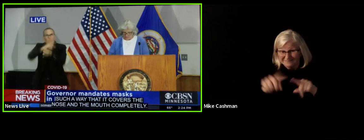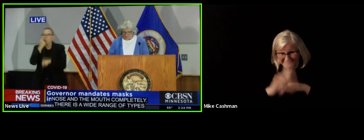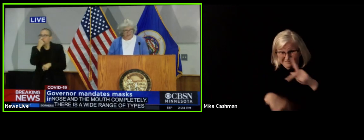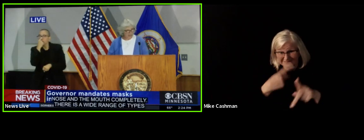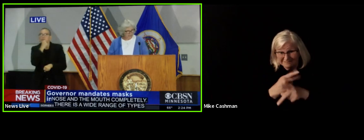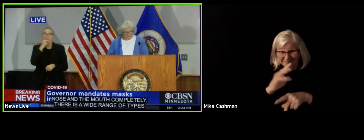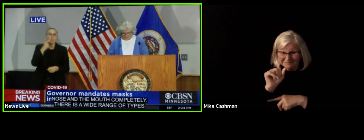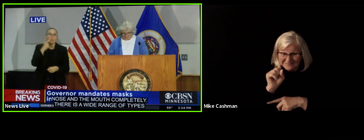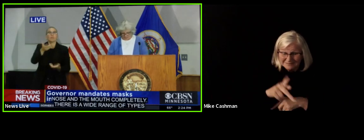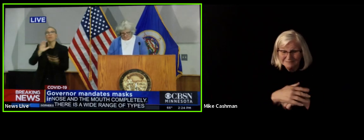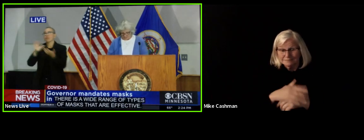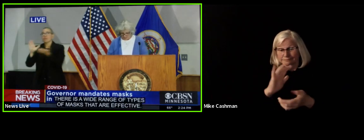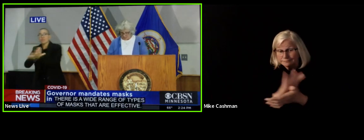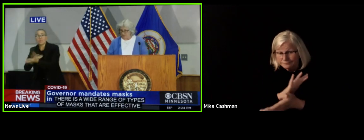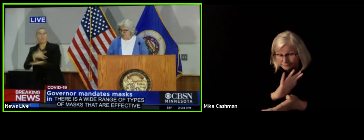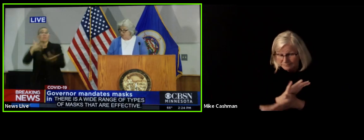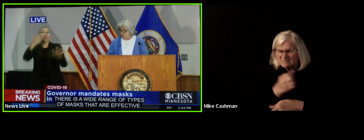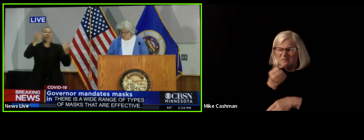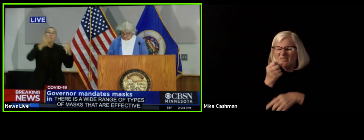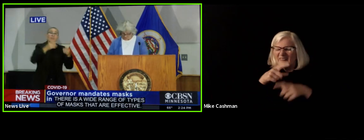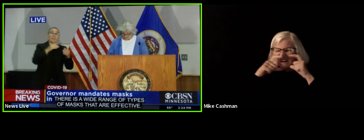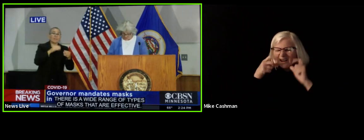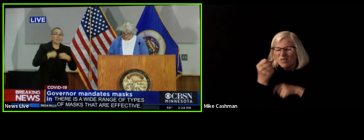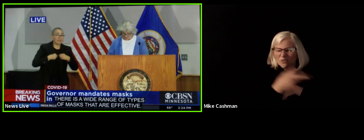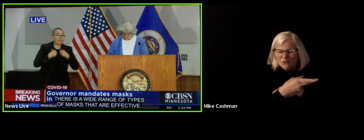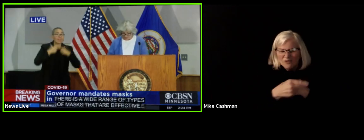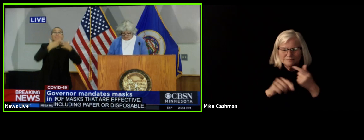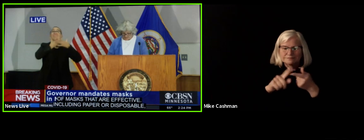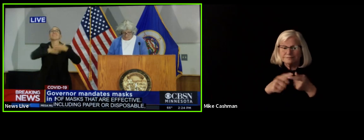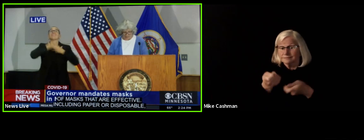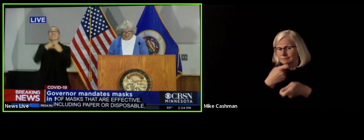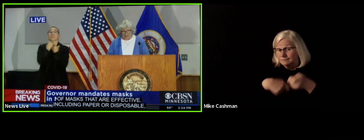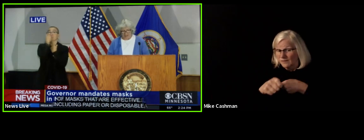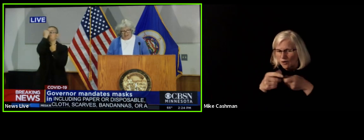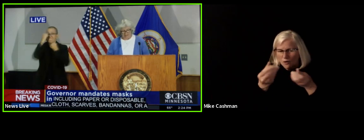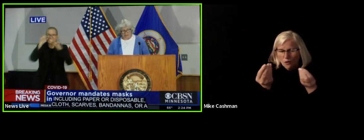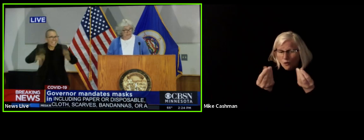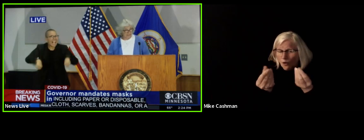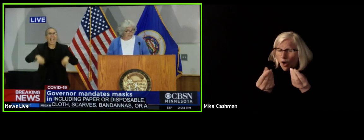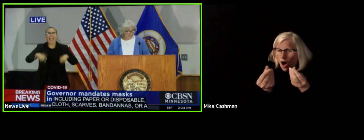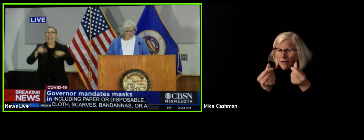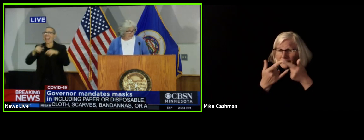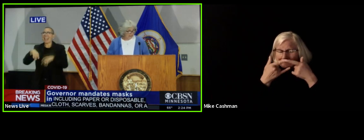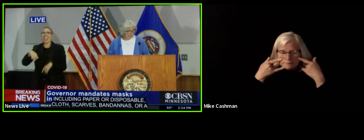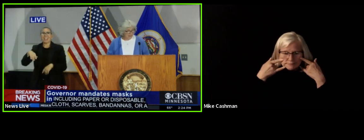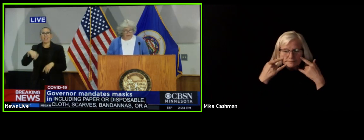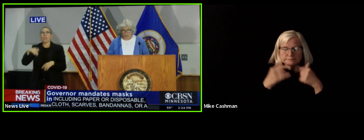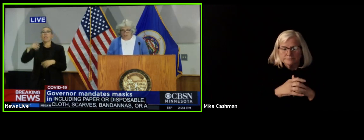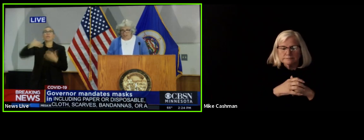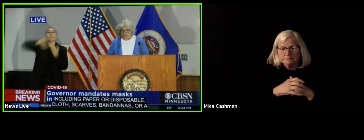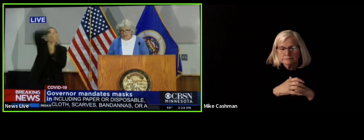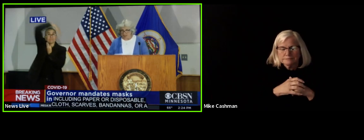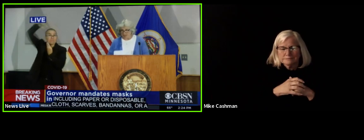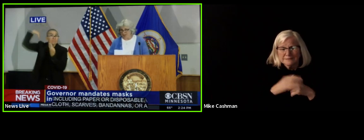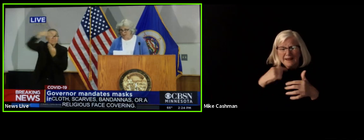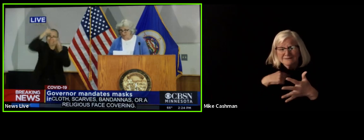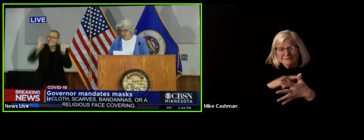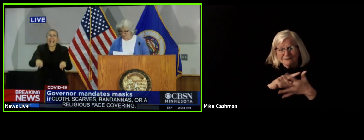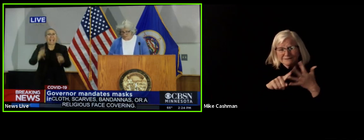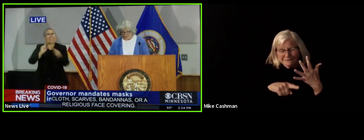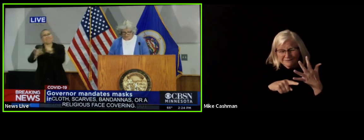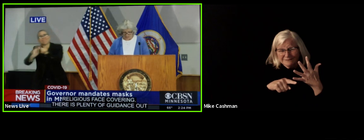cloth, scarves, bandanas, neck gaiters, or religious face coverings. And there's plenty of guidance out there about where to get masks and how